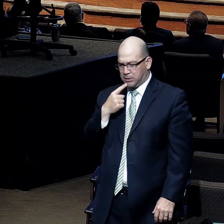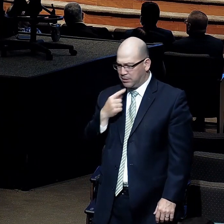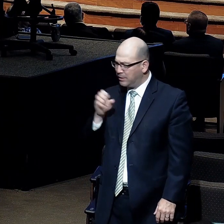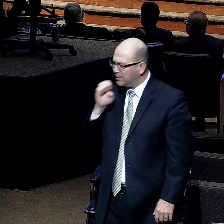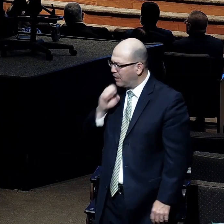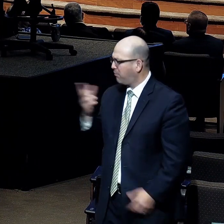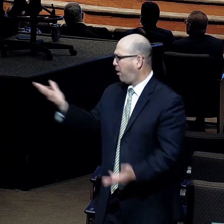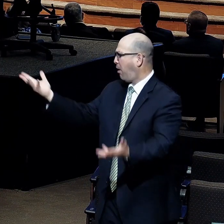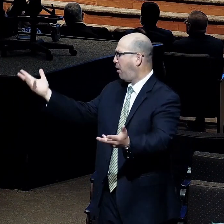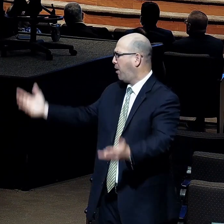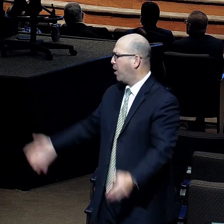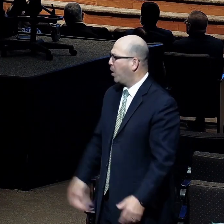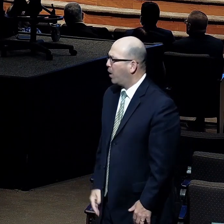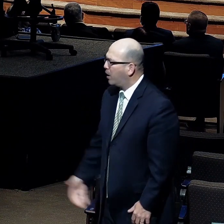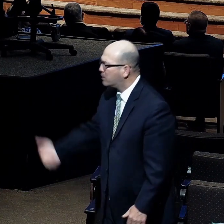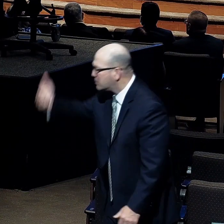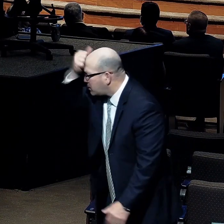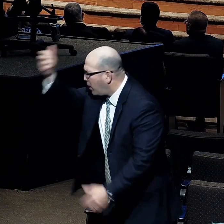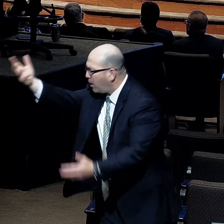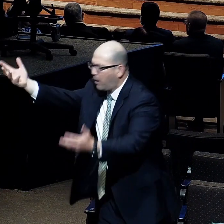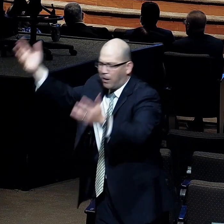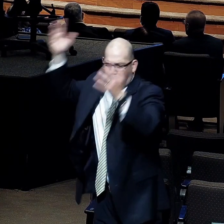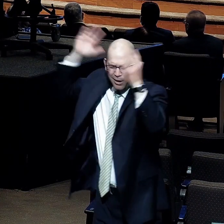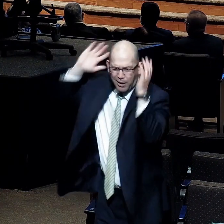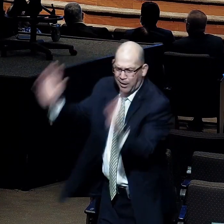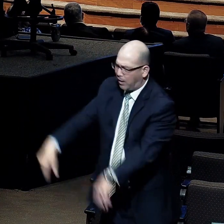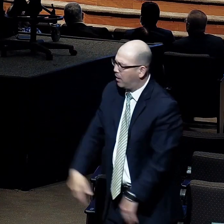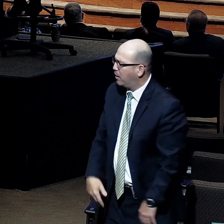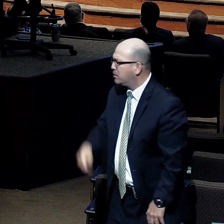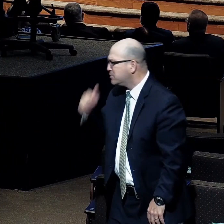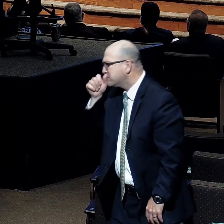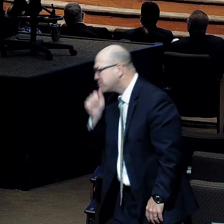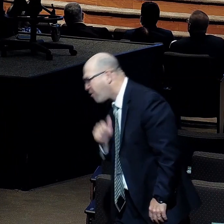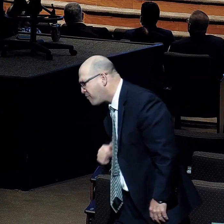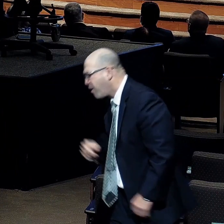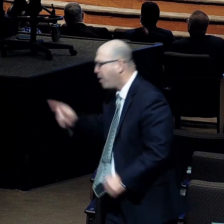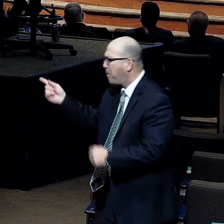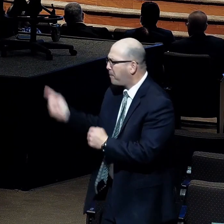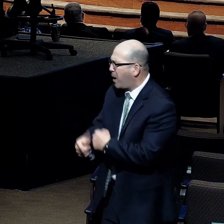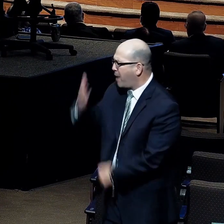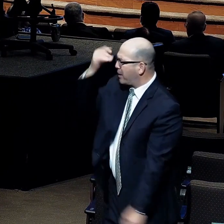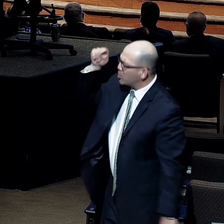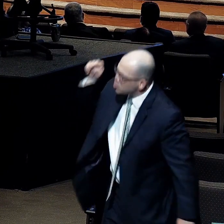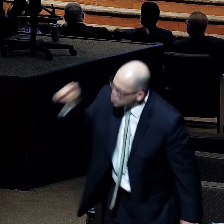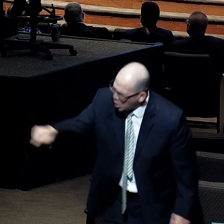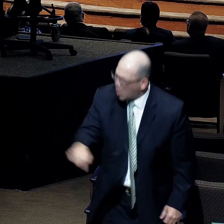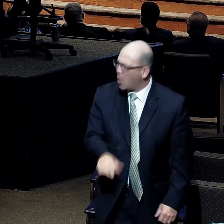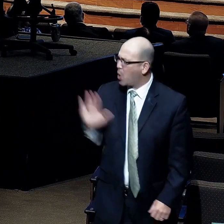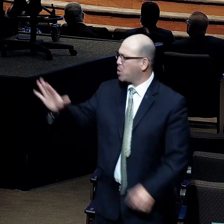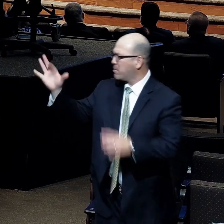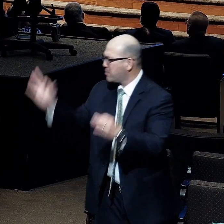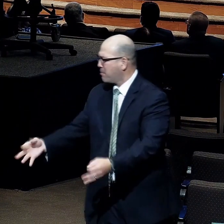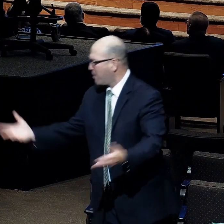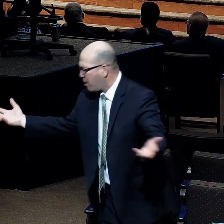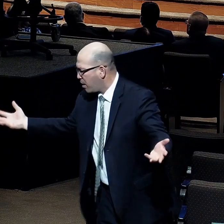the world were you thinking? All this suffering, all these punishments are because of you and that decision you made." But